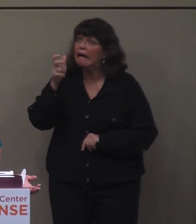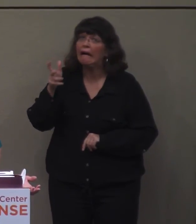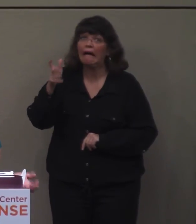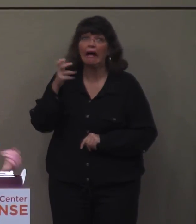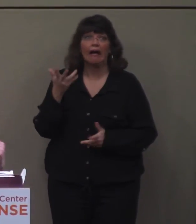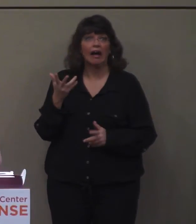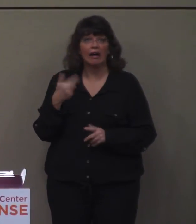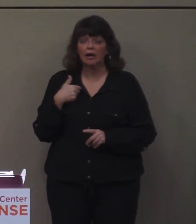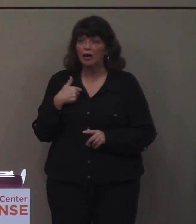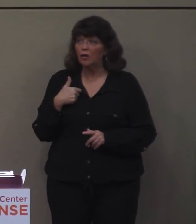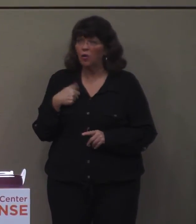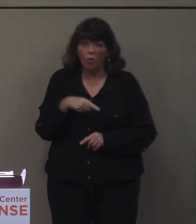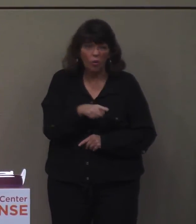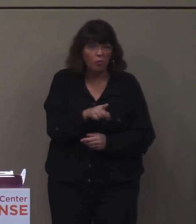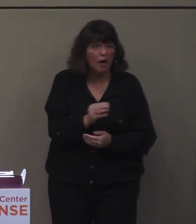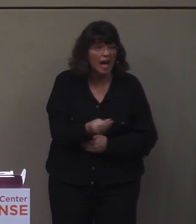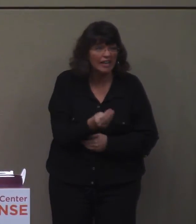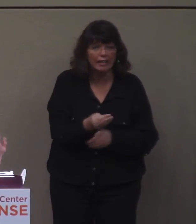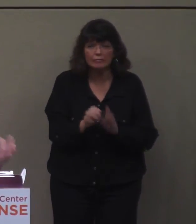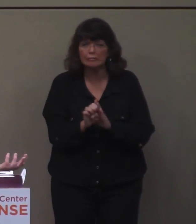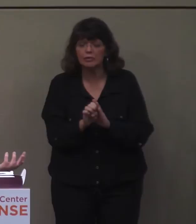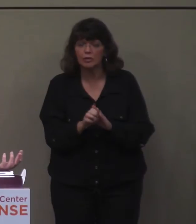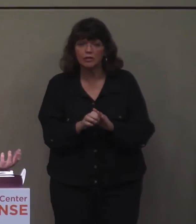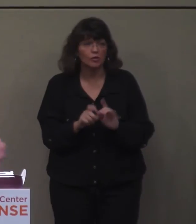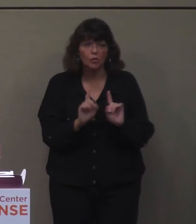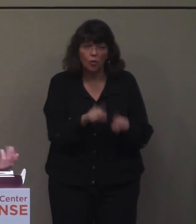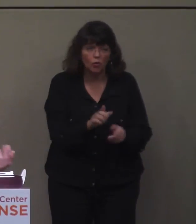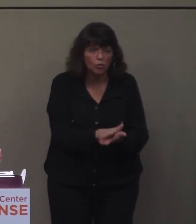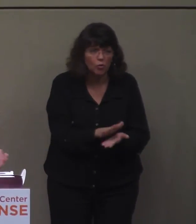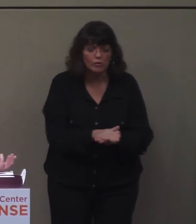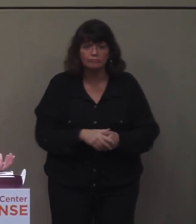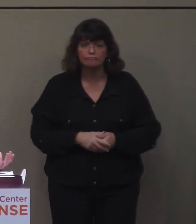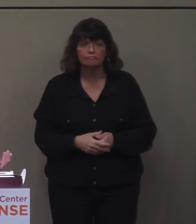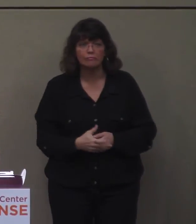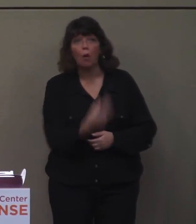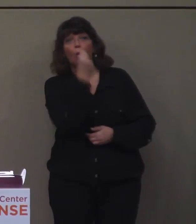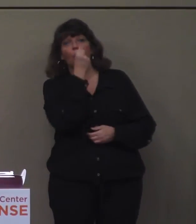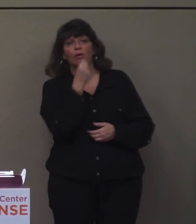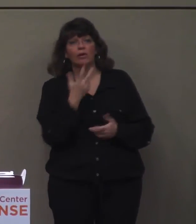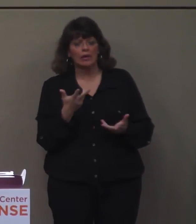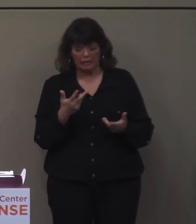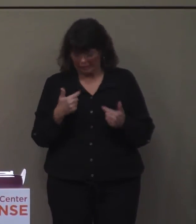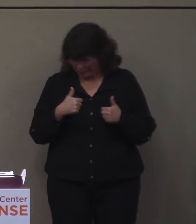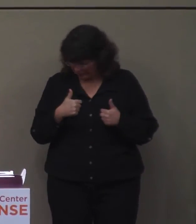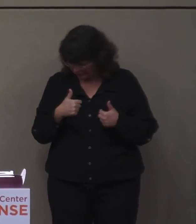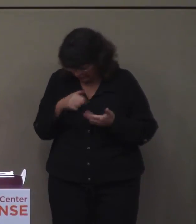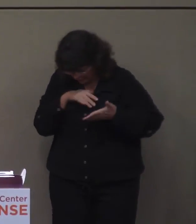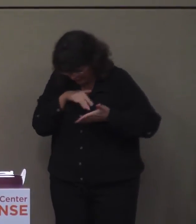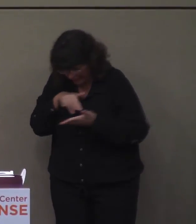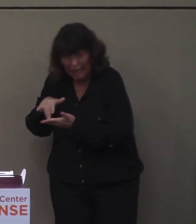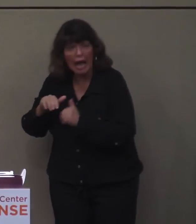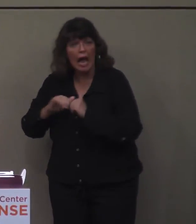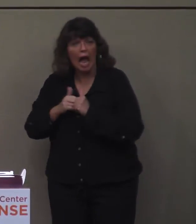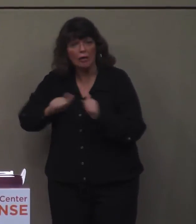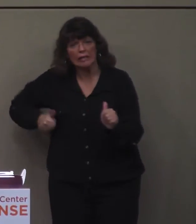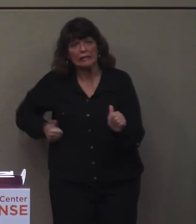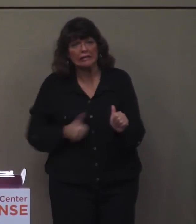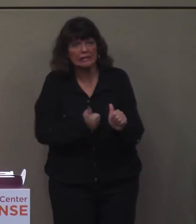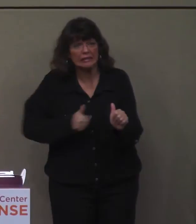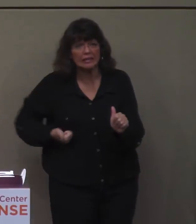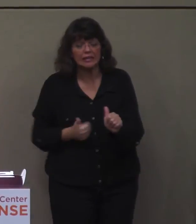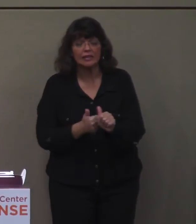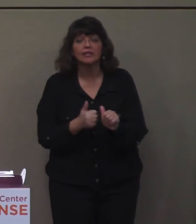school on Monday, but then we didn't go to school on Monday. And we're anxious about how are we going to catch up with our classes. And I just want to encourage you to be flexible. You